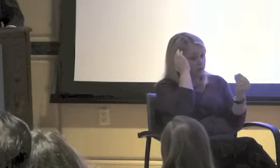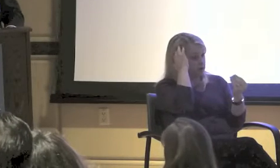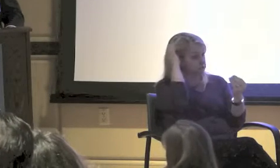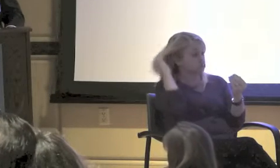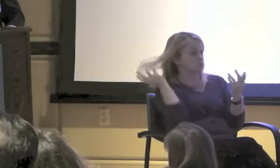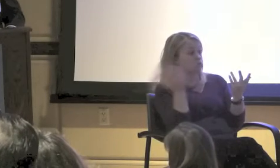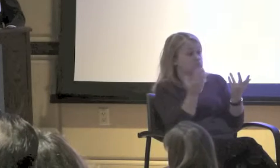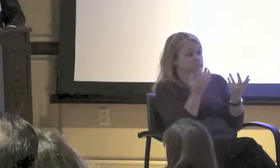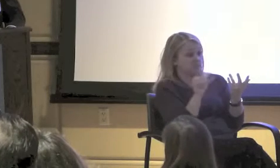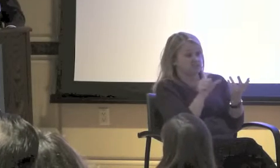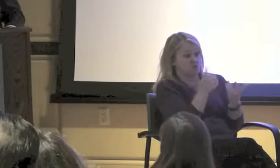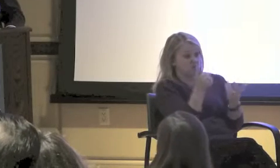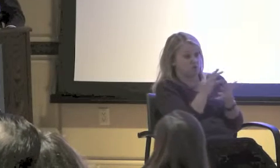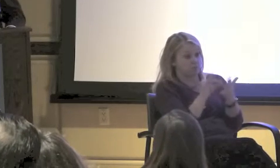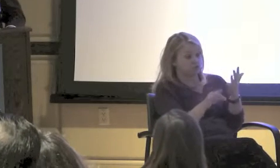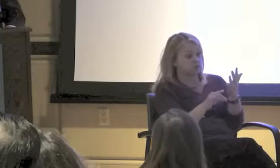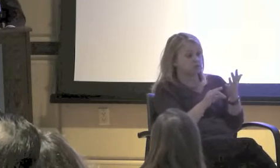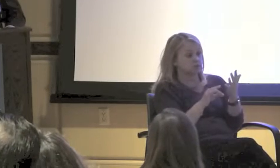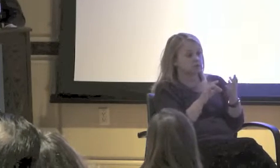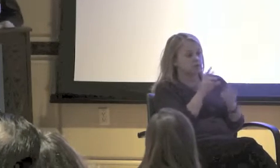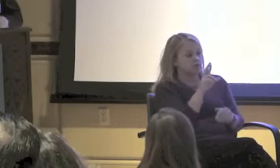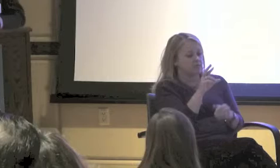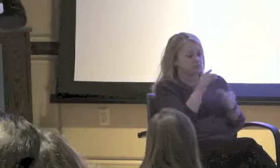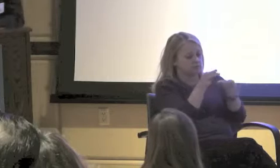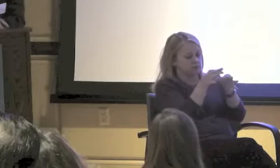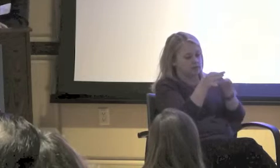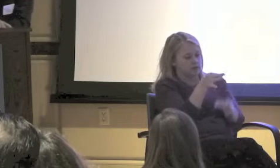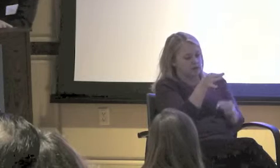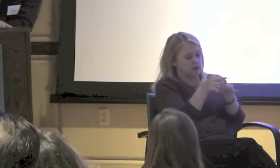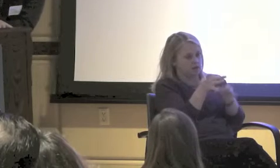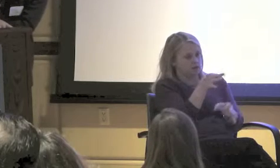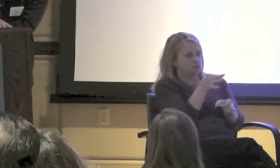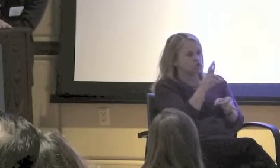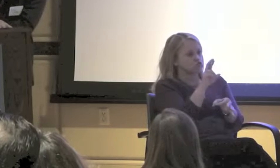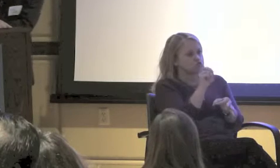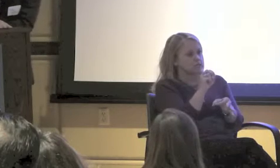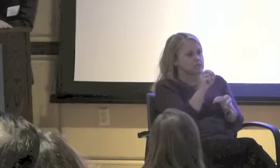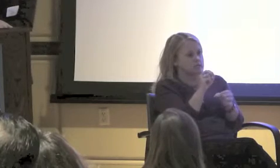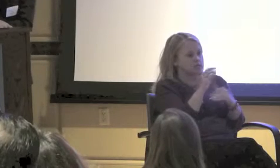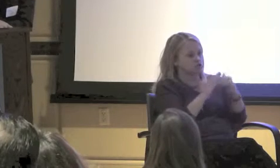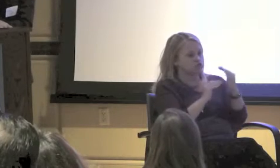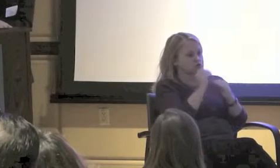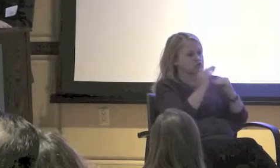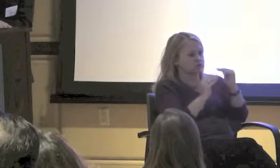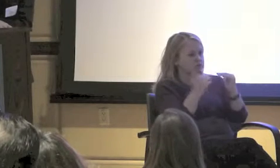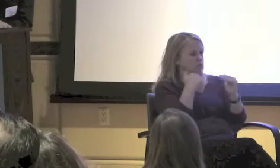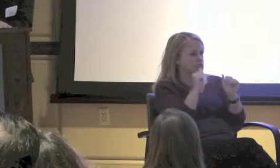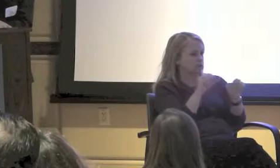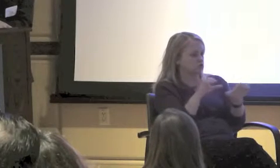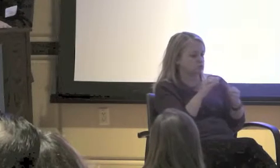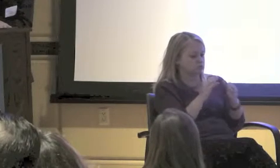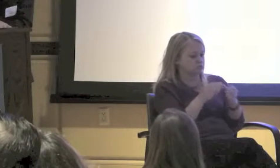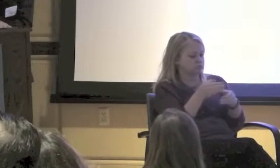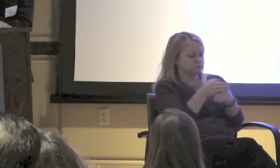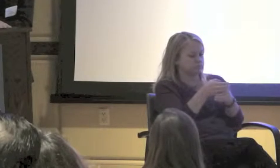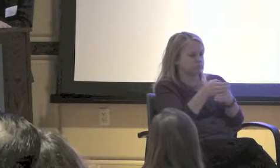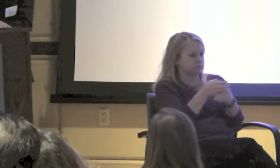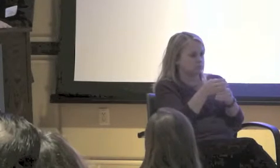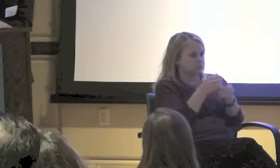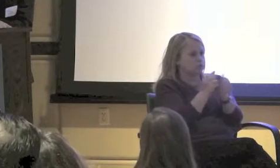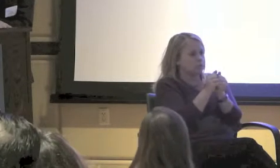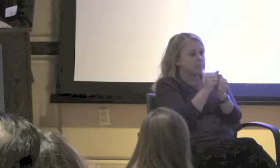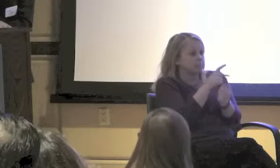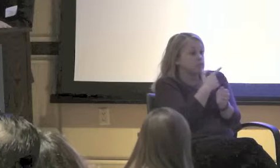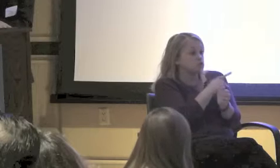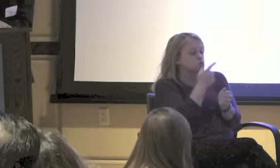So that's an option. A bladder neck reconstruction is another procedure that we do in